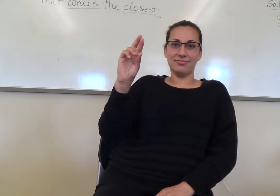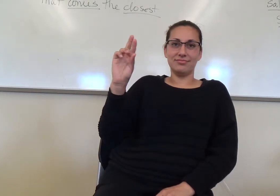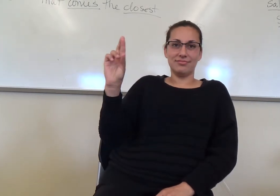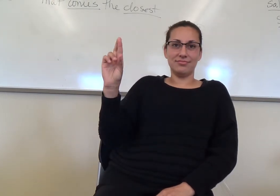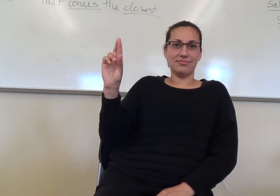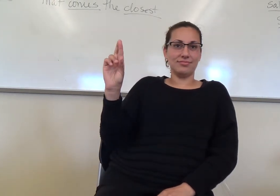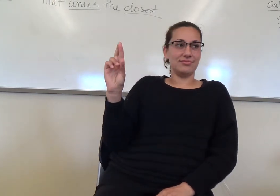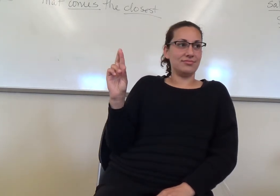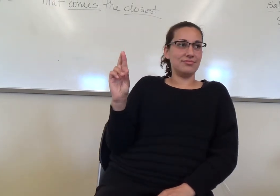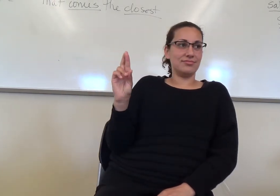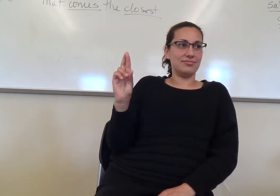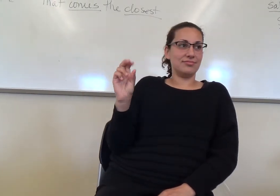And this is the Clintons and Starr.